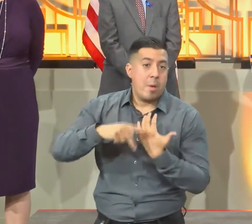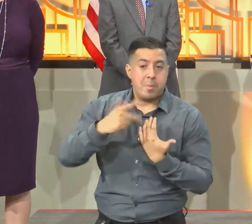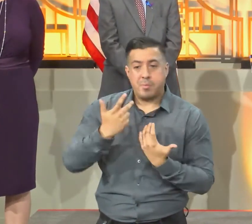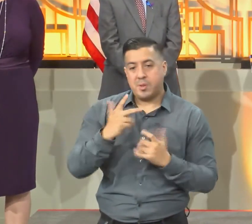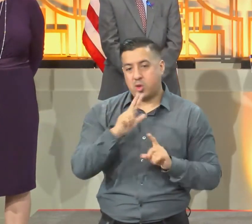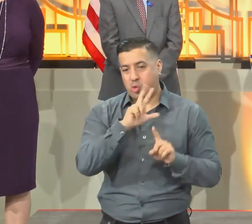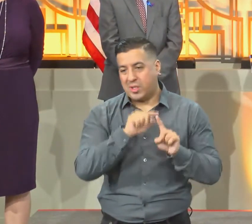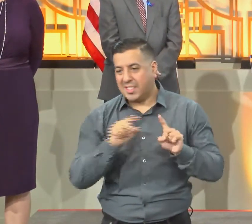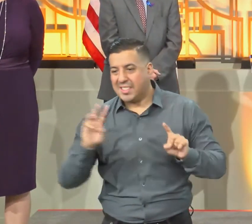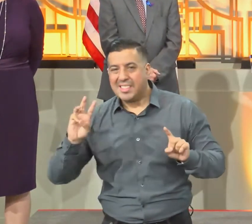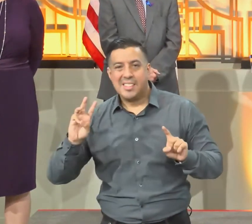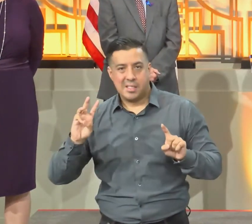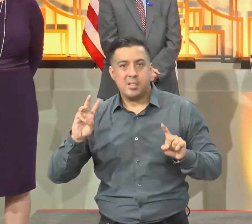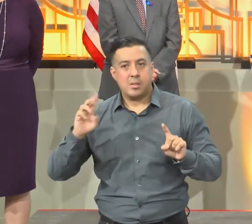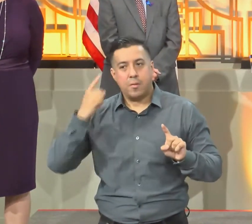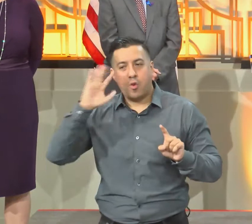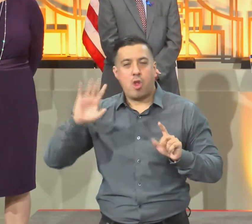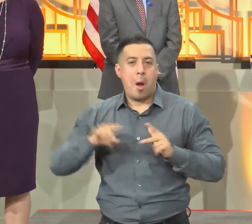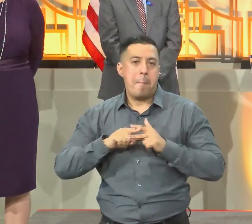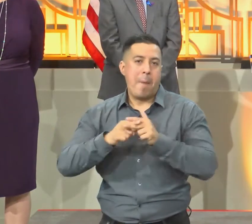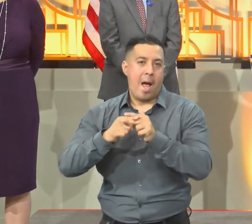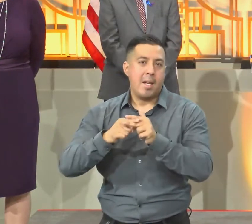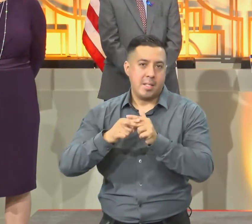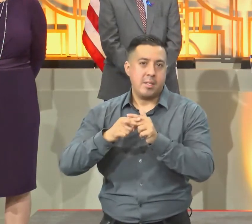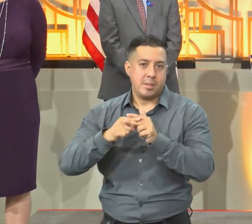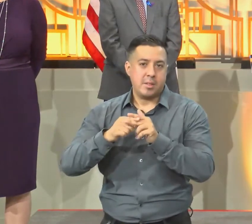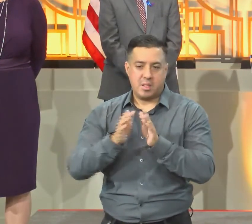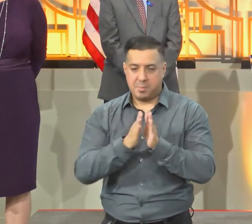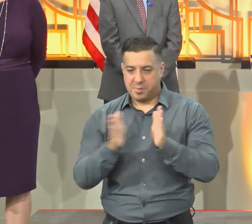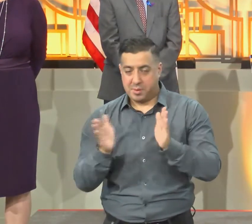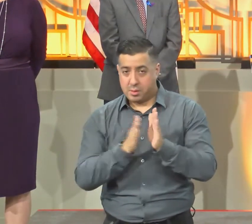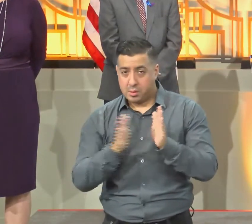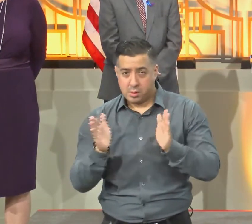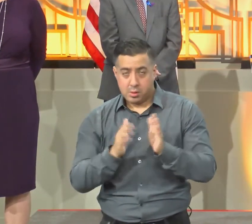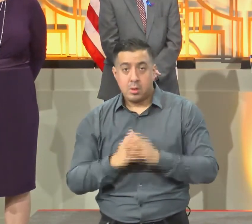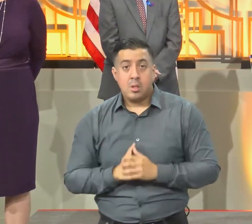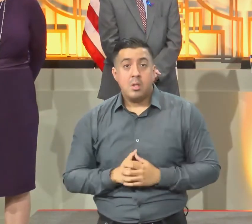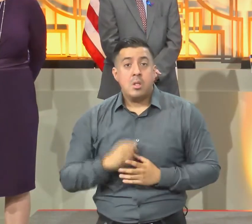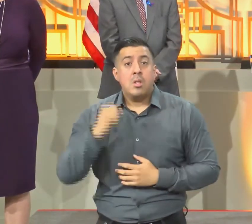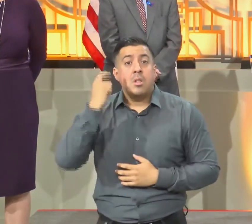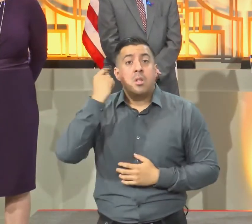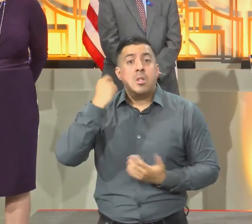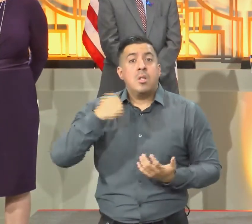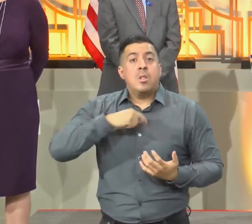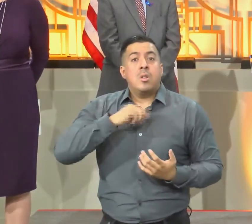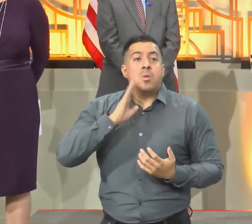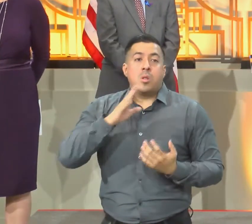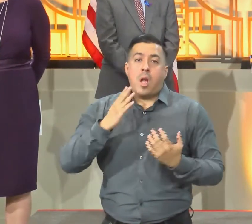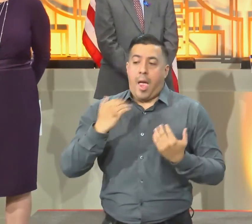6 month pilot period. In addition to the upskilling, it will offer a broad range of